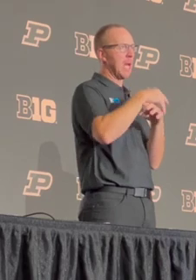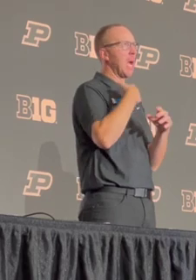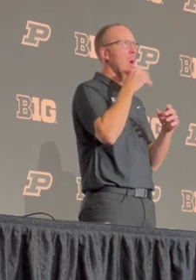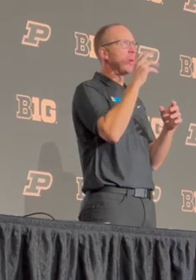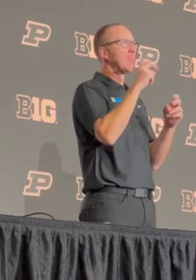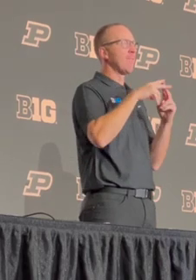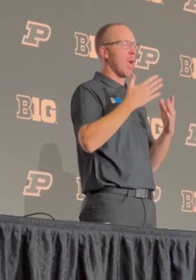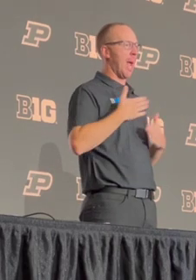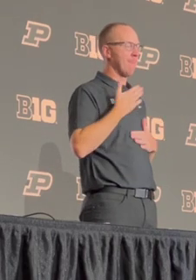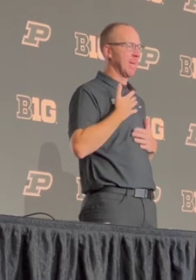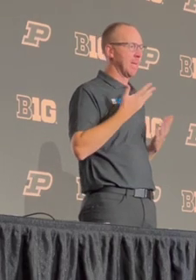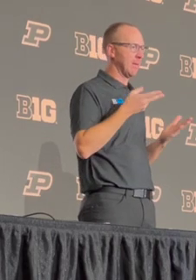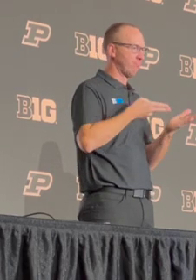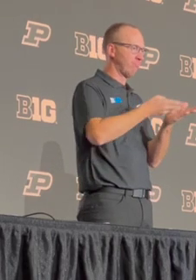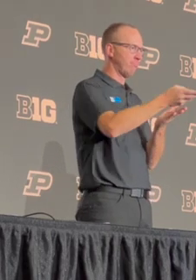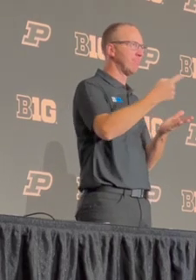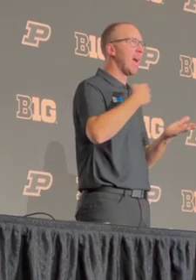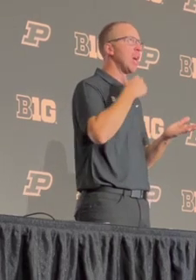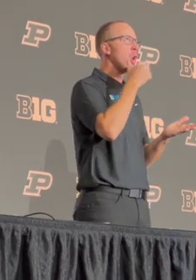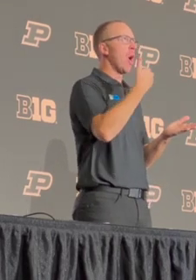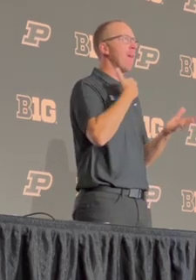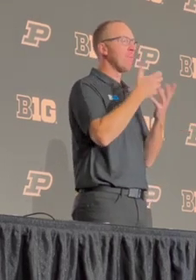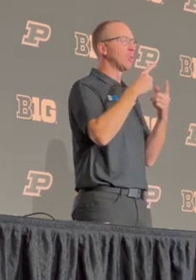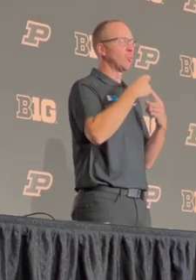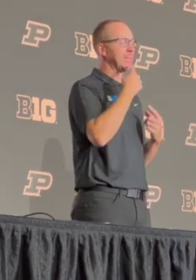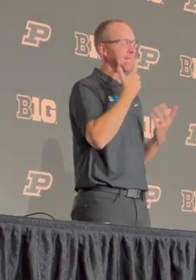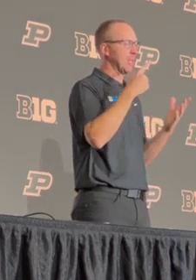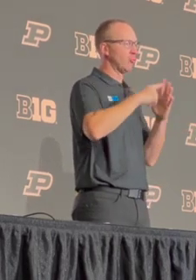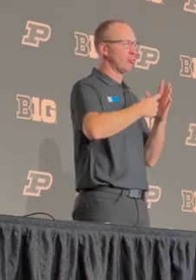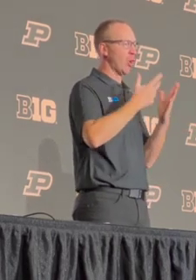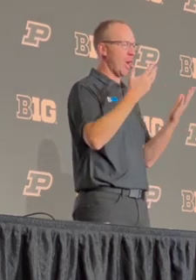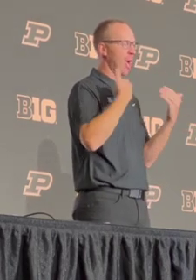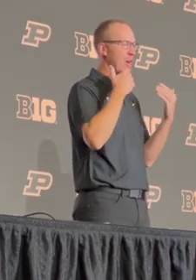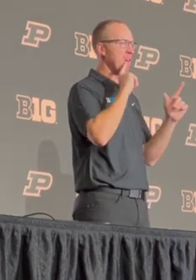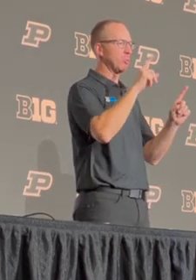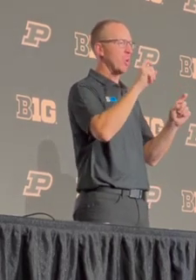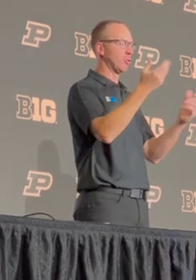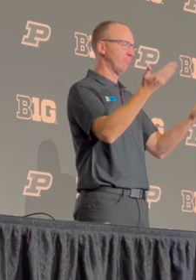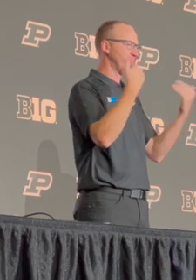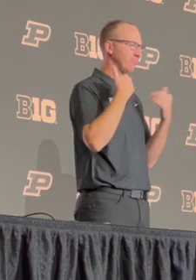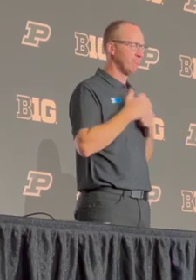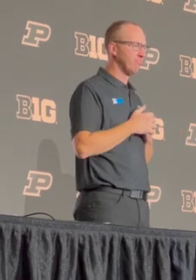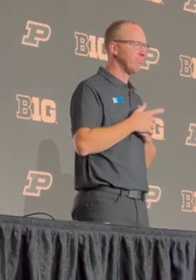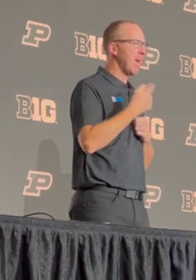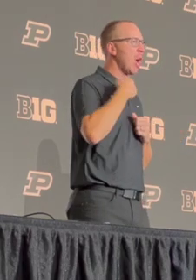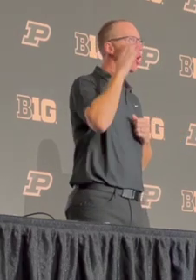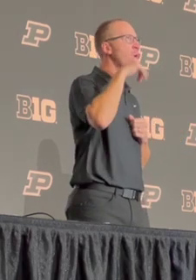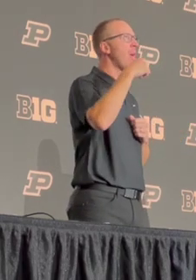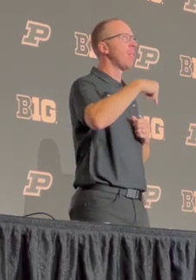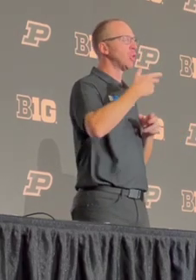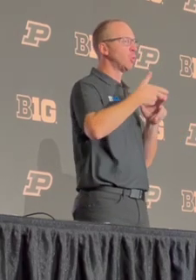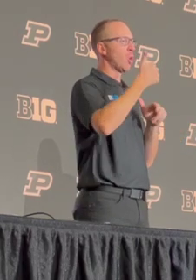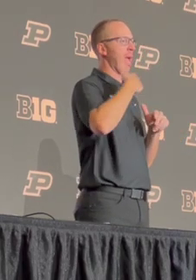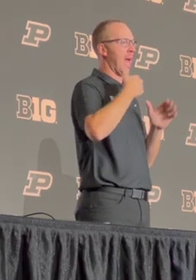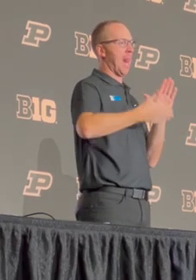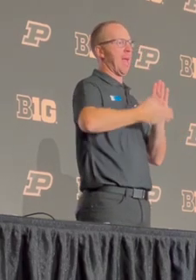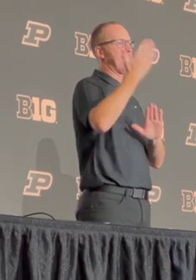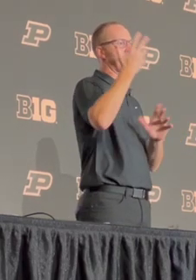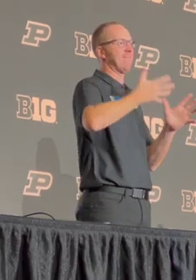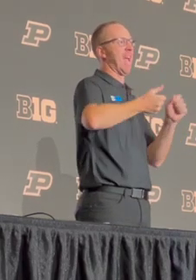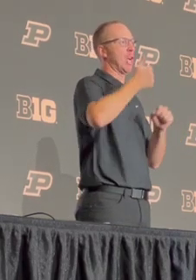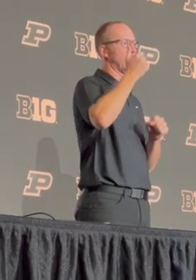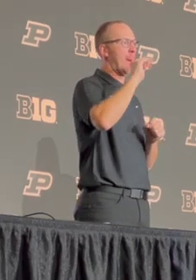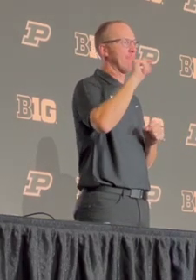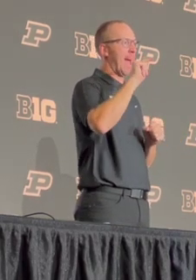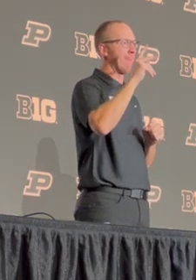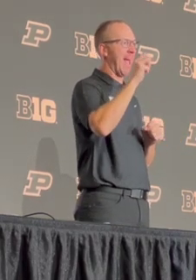going to be very happy. I don't have much to say to start off, so I answer questions you have. I know the sooner I get out of here, the faster